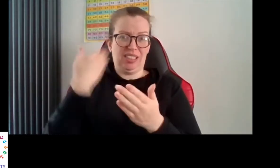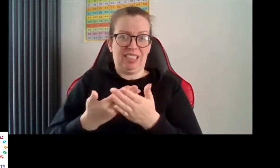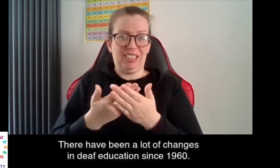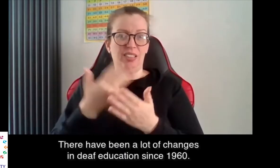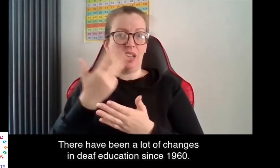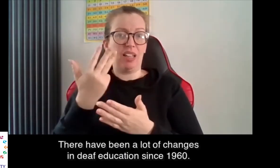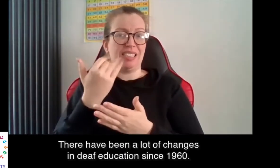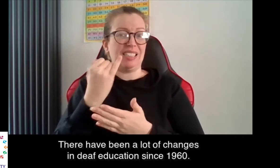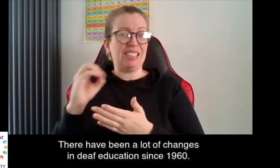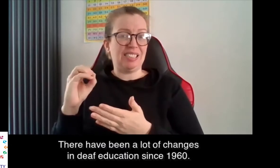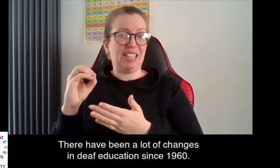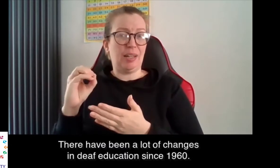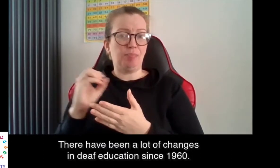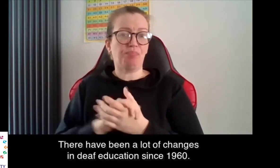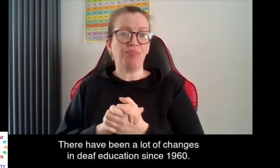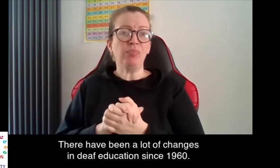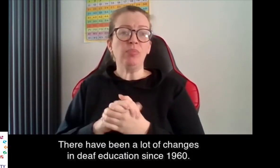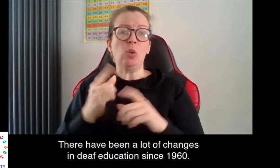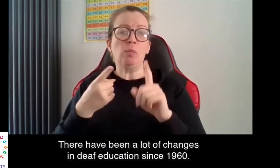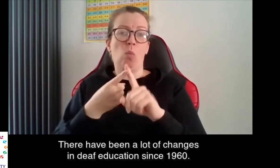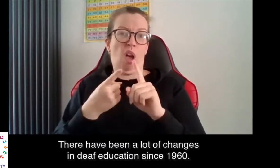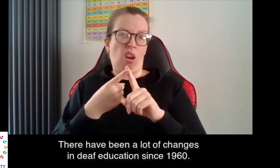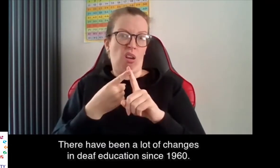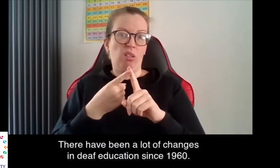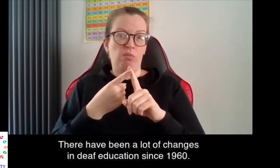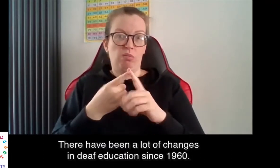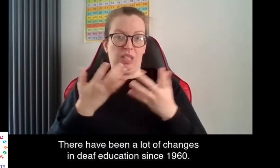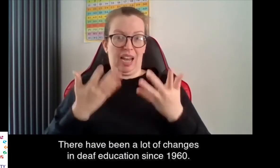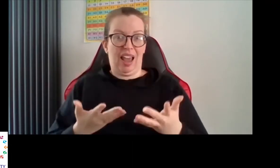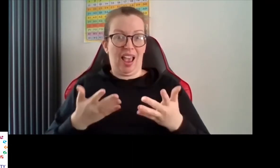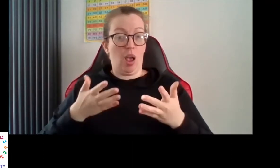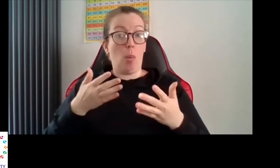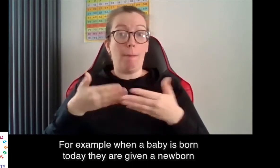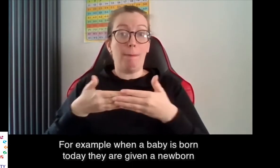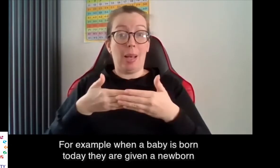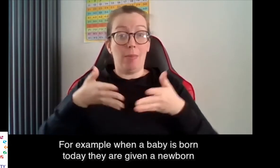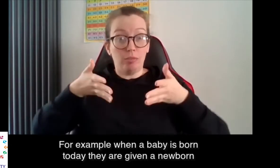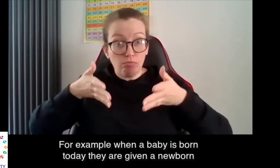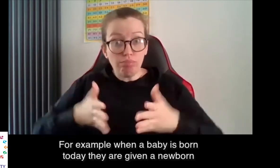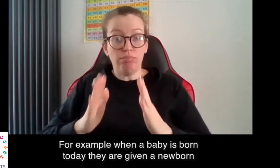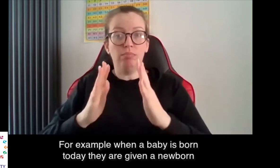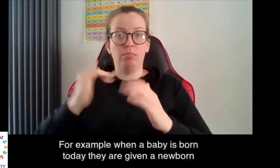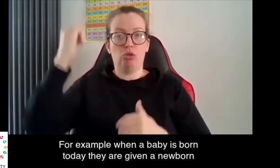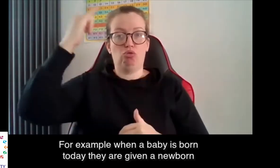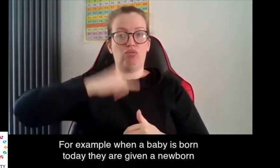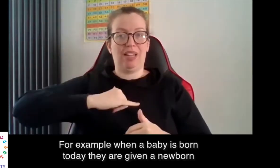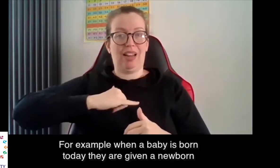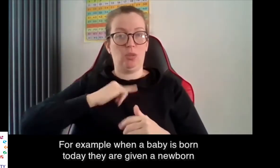There have been a lot of changes in deaf education since 1960. For example, when a baby is born